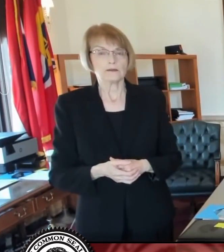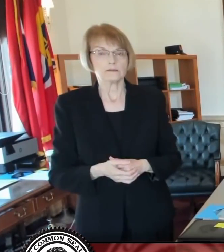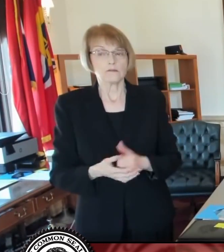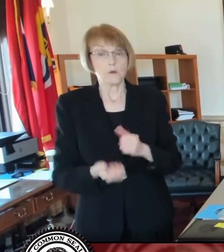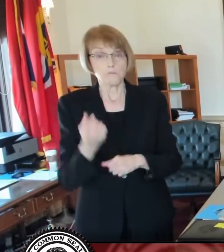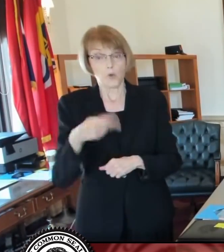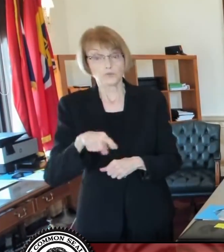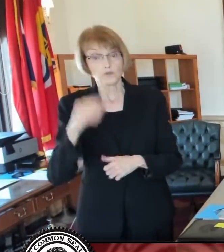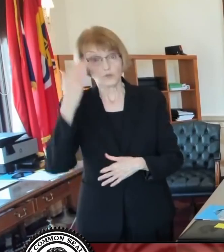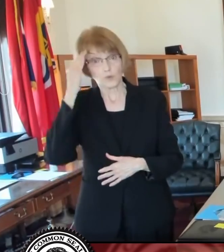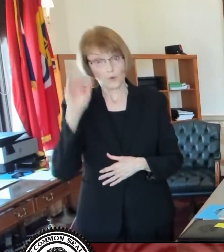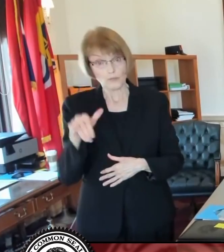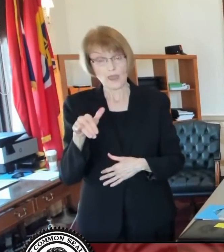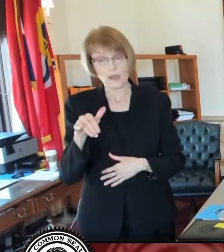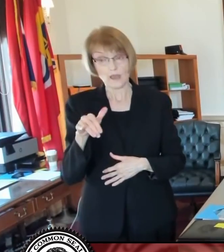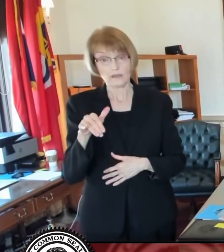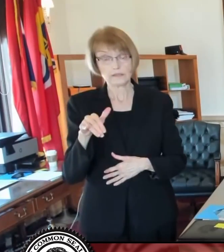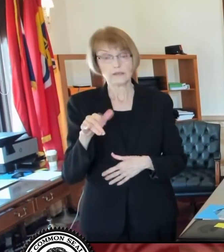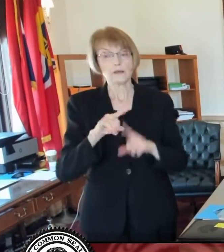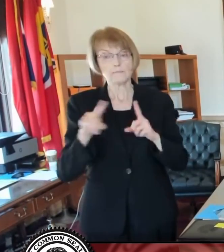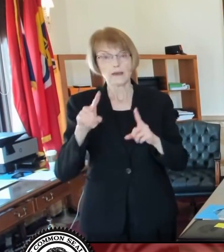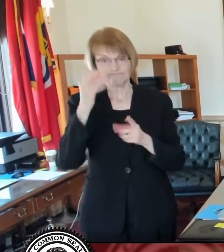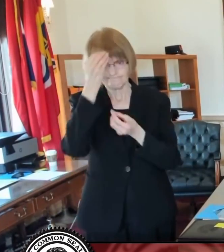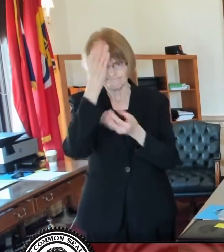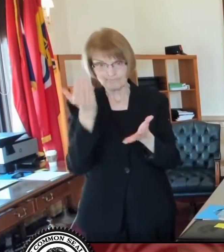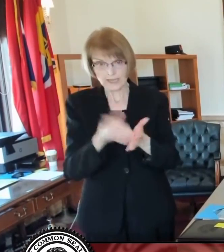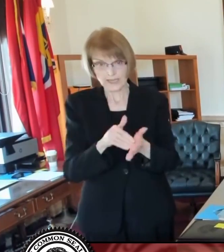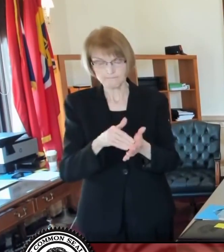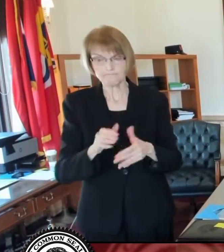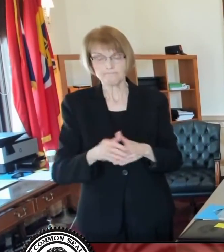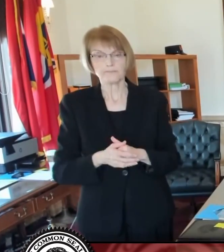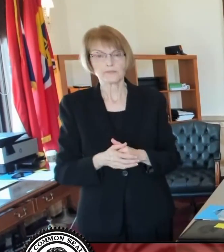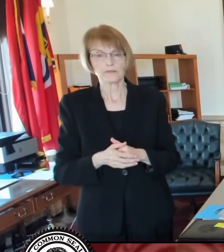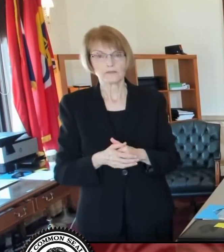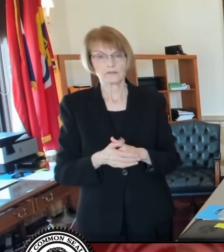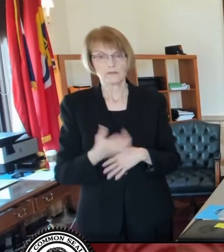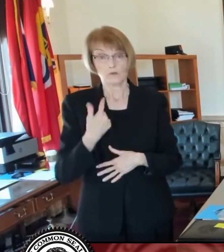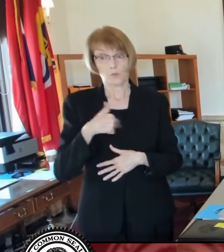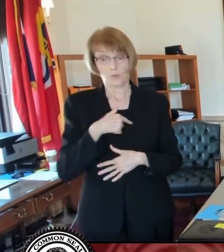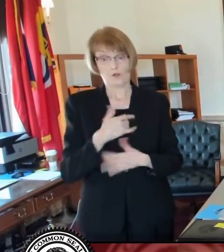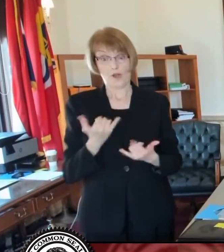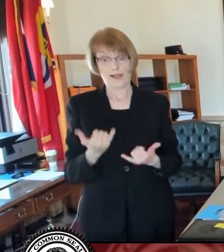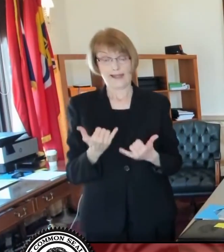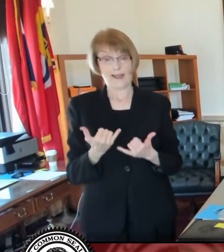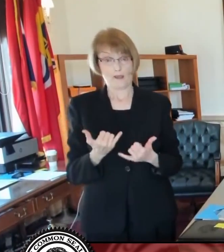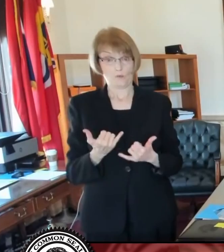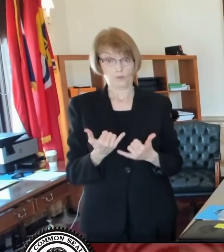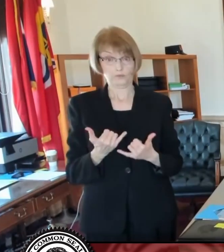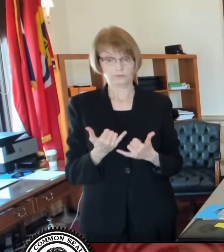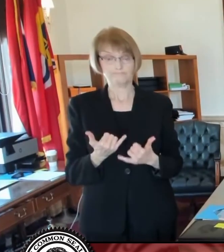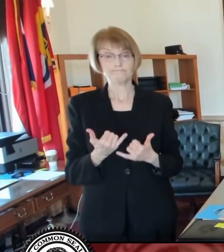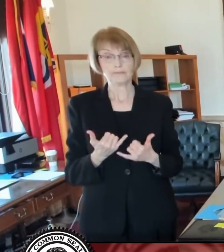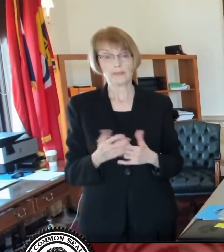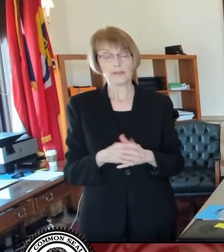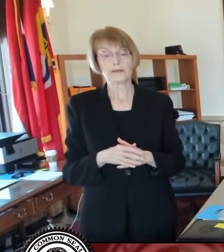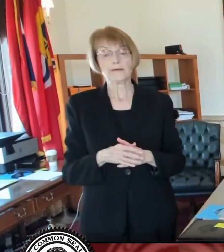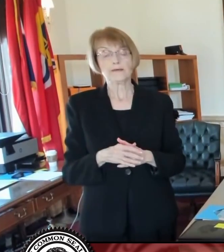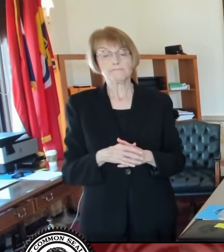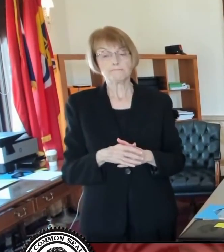most of you probably know this, but maybe it bears repeating that we are underway right now,